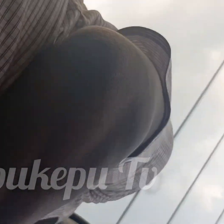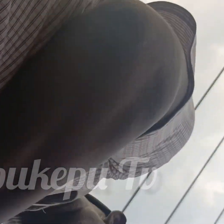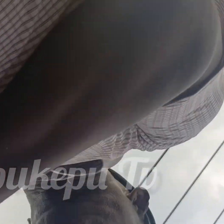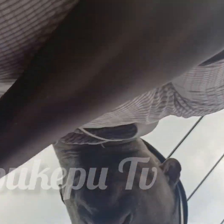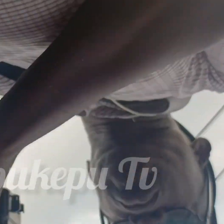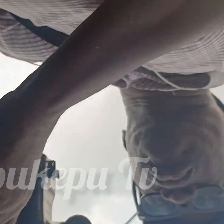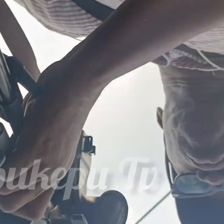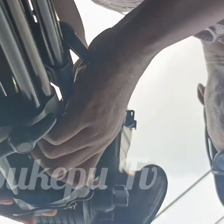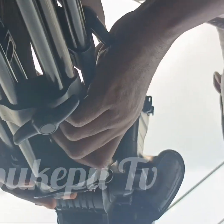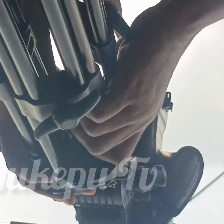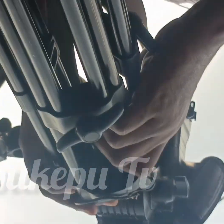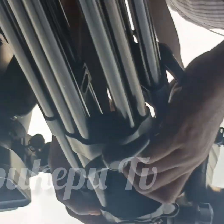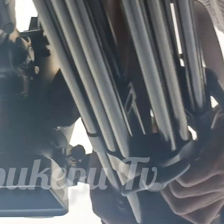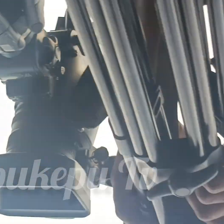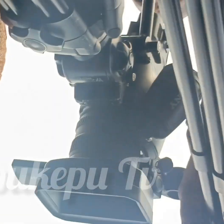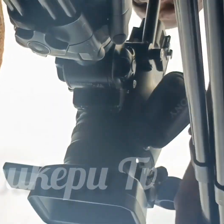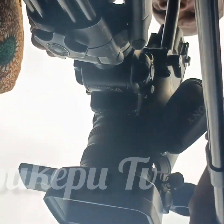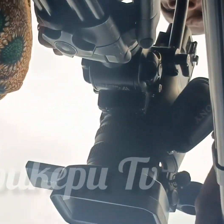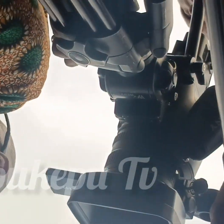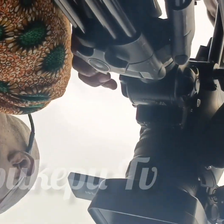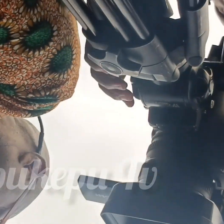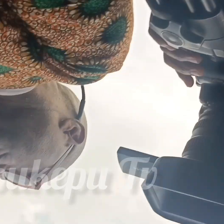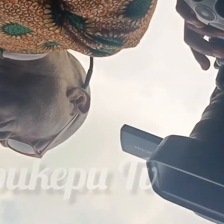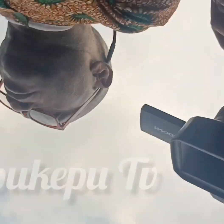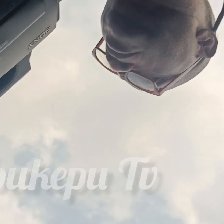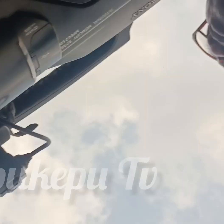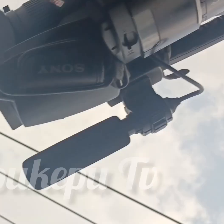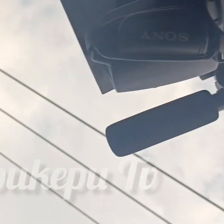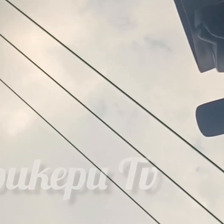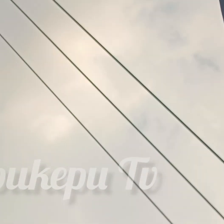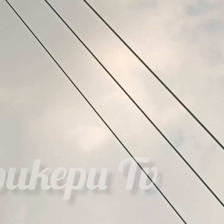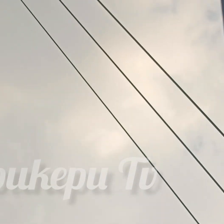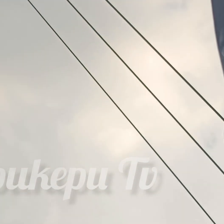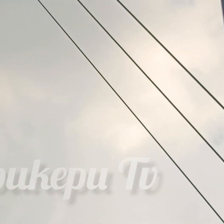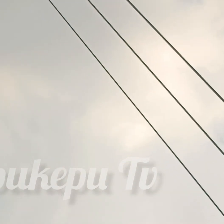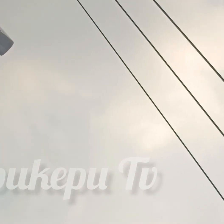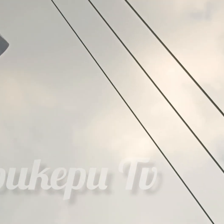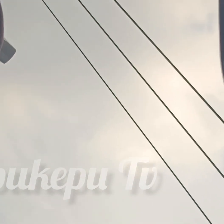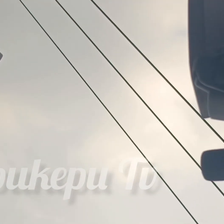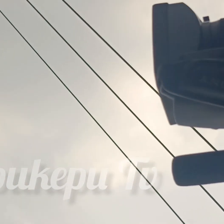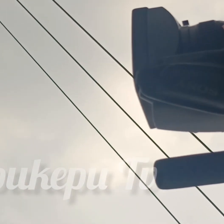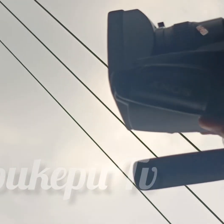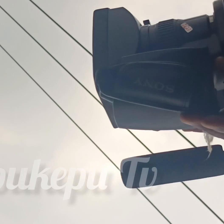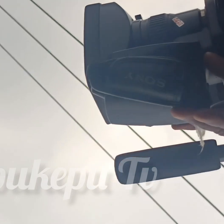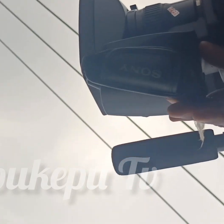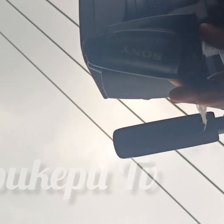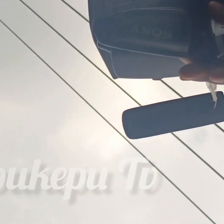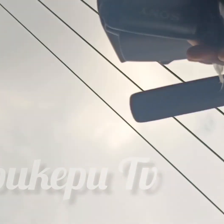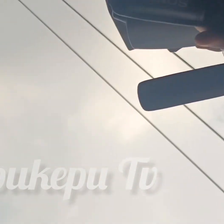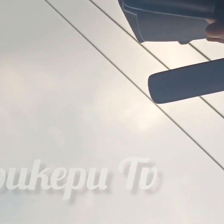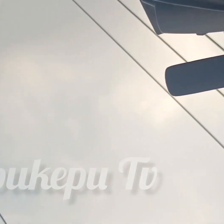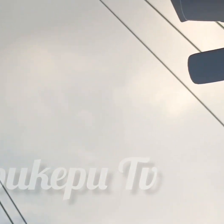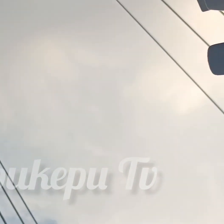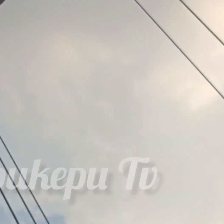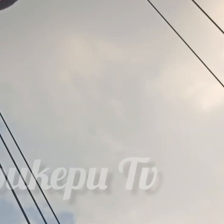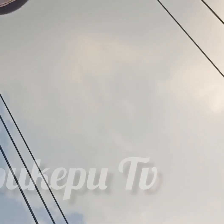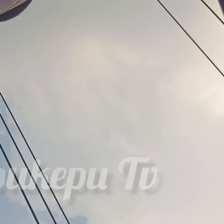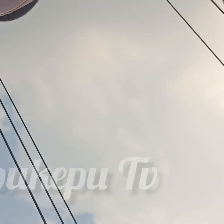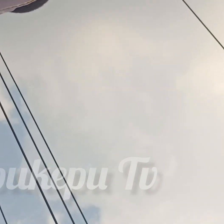time, we will be doing the actual commissioning. What a wonderful day. Thank you so much, ladies and